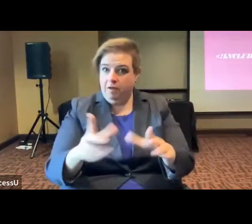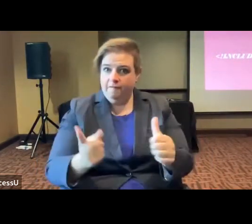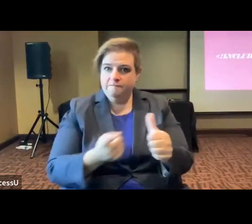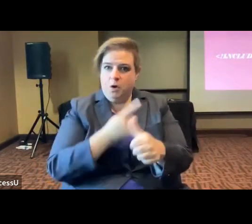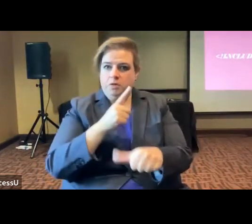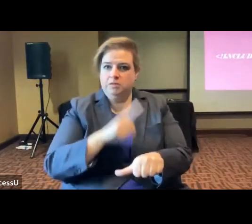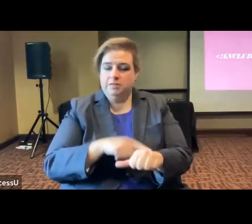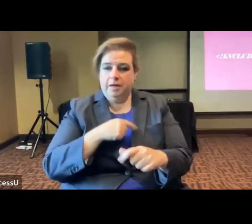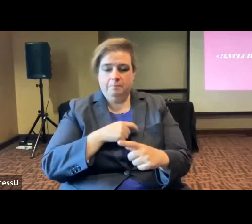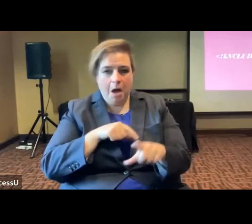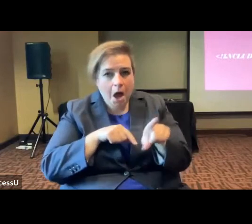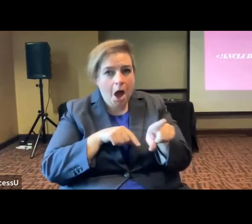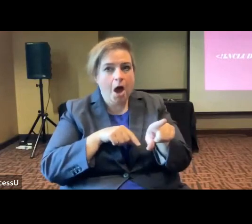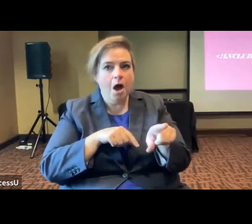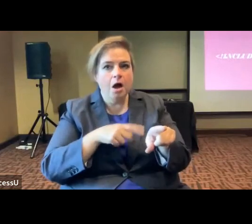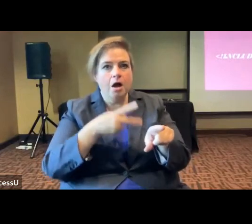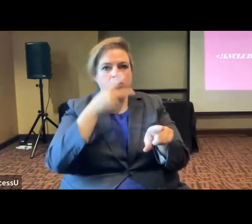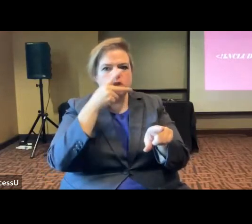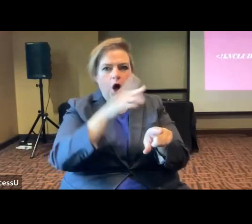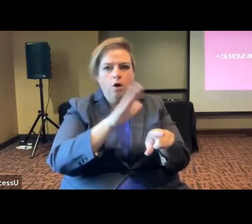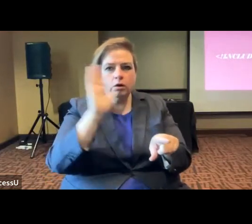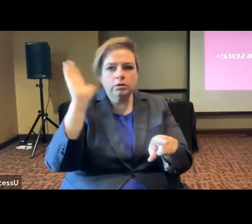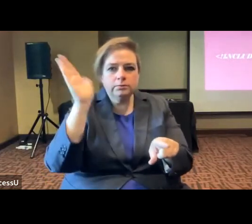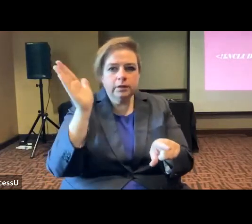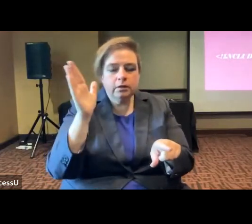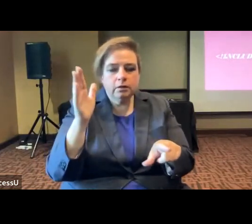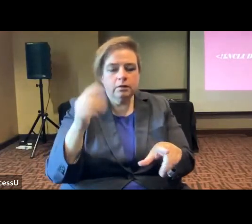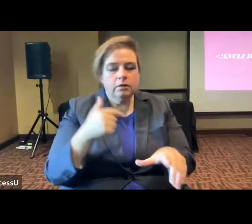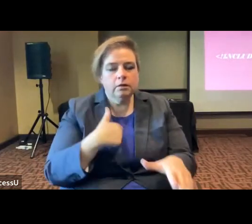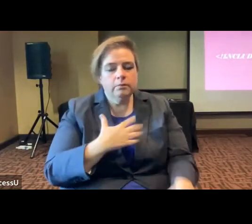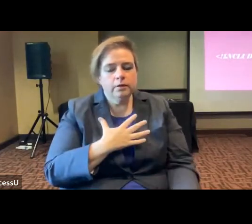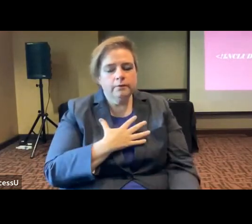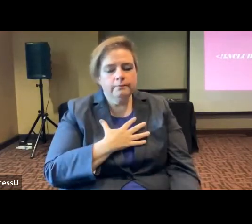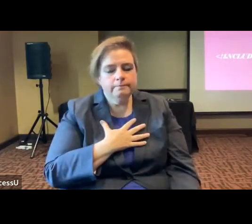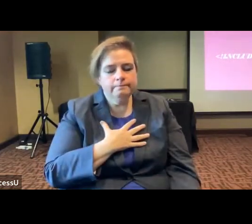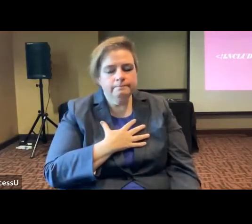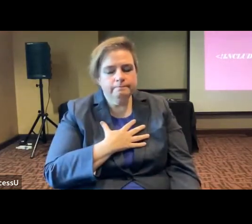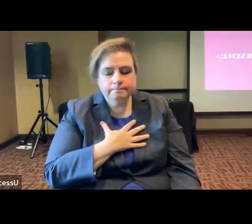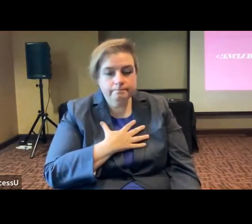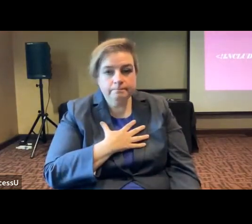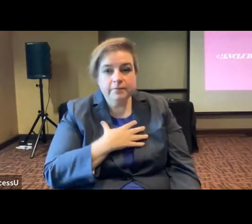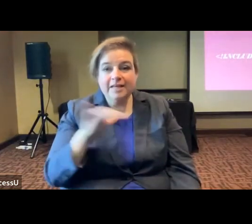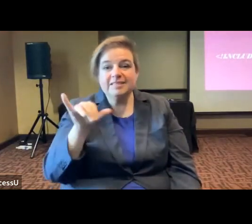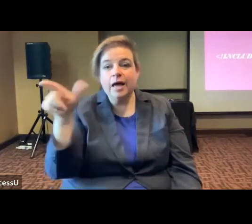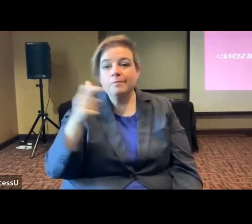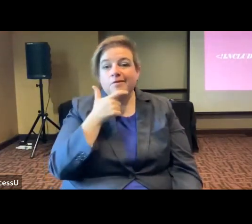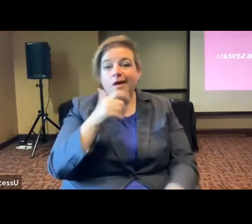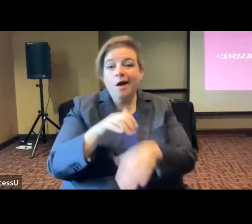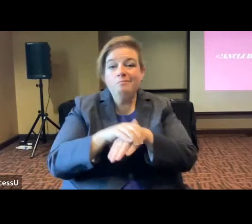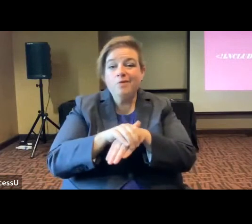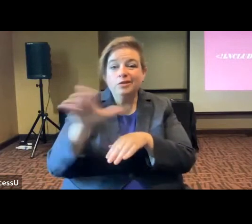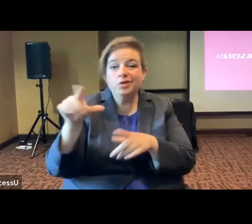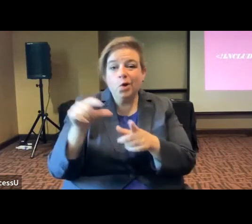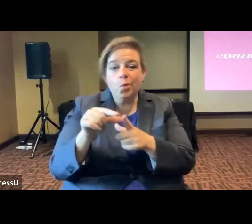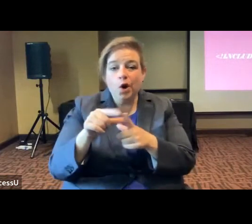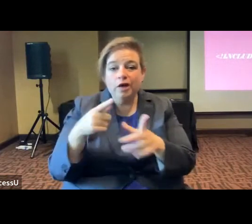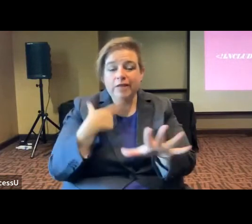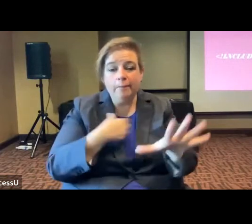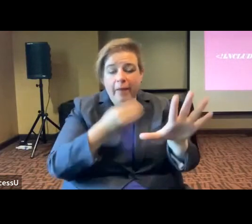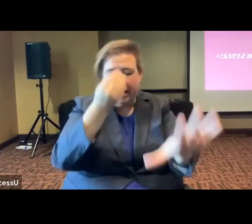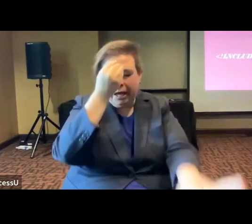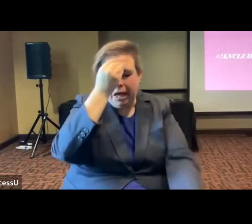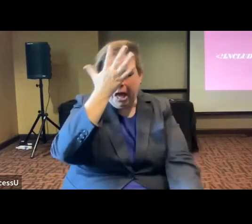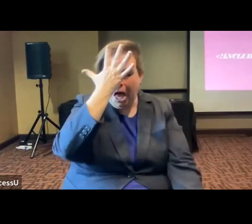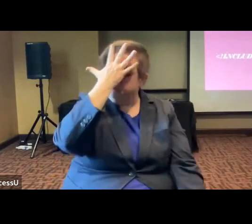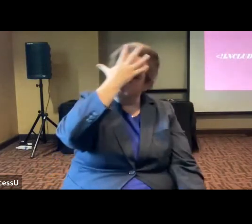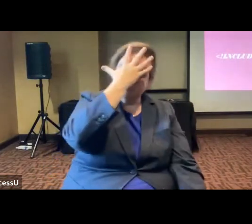heard Molly speak, I was, what do the Brits say, gobsmacked. It was just